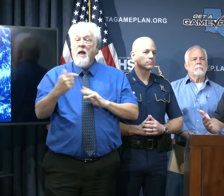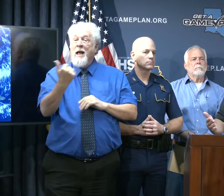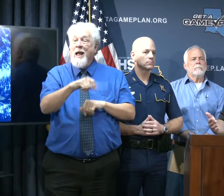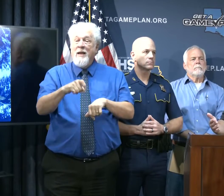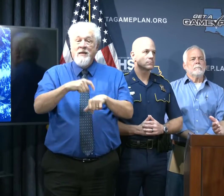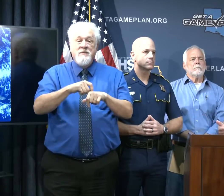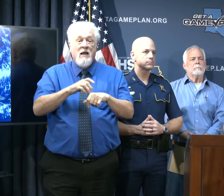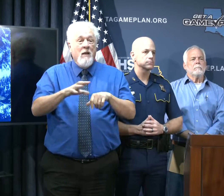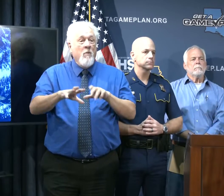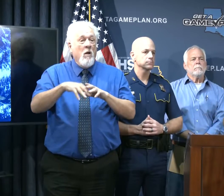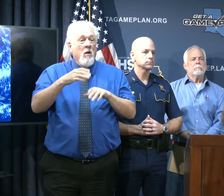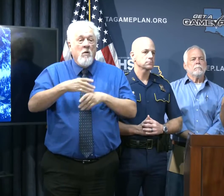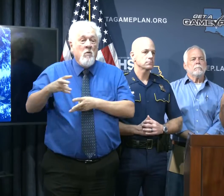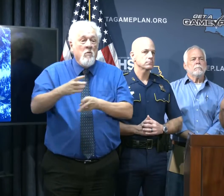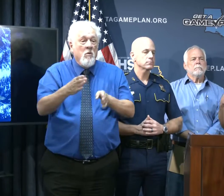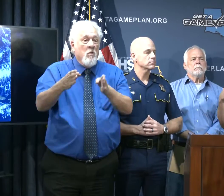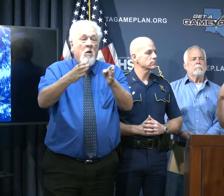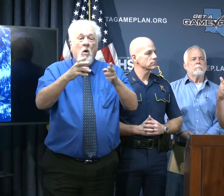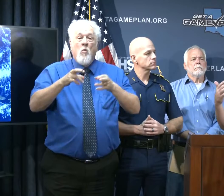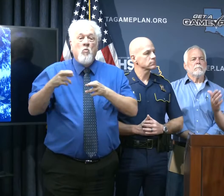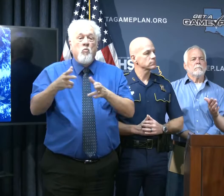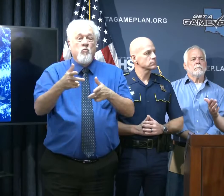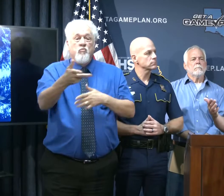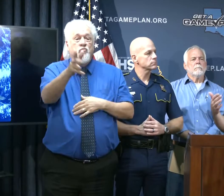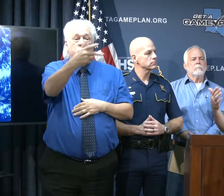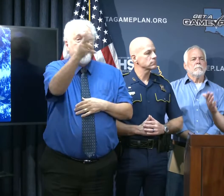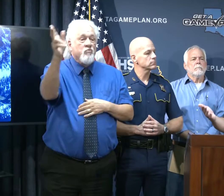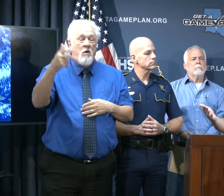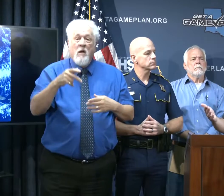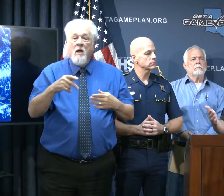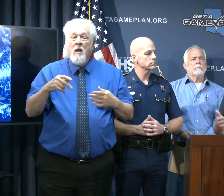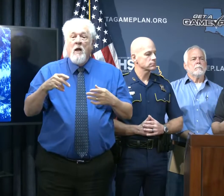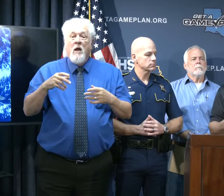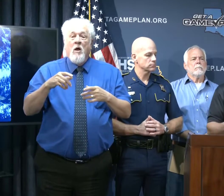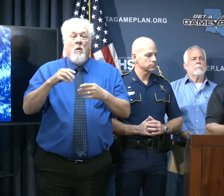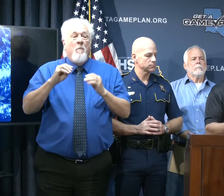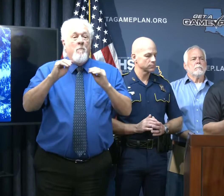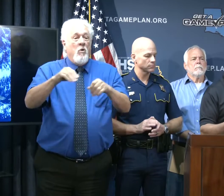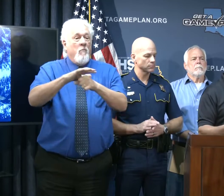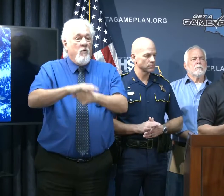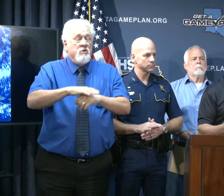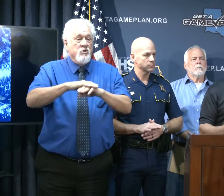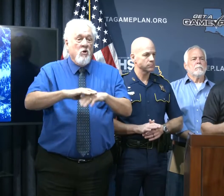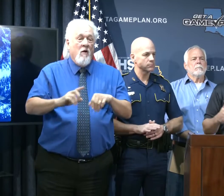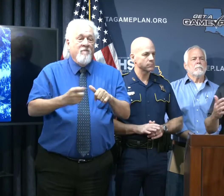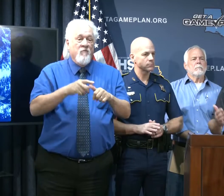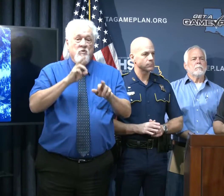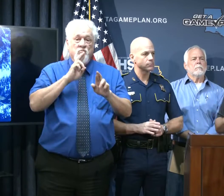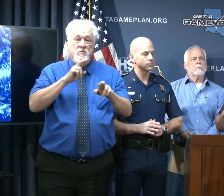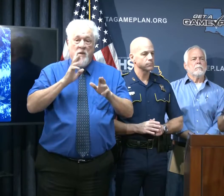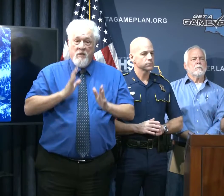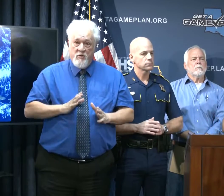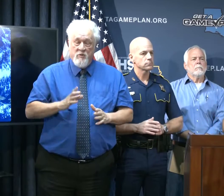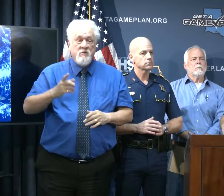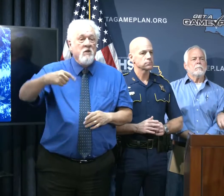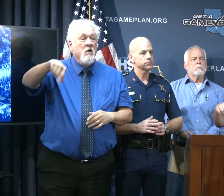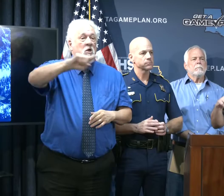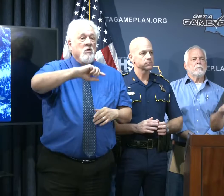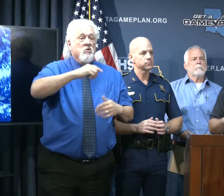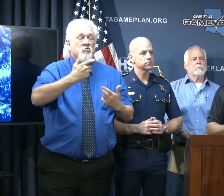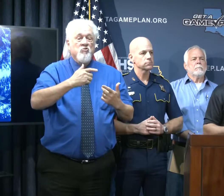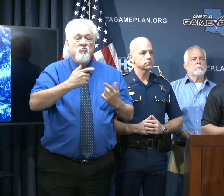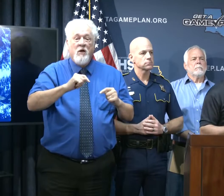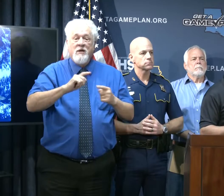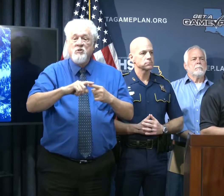get out onto the roadway, you then put further pressure on our first responders who are out there trying to clear roads,